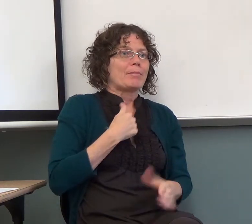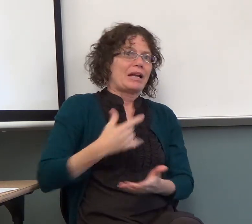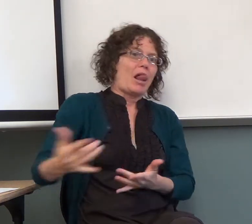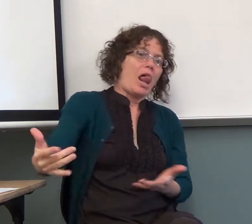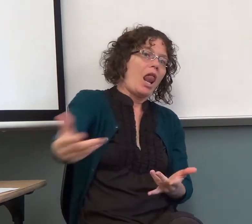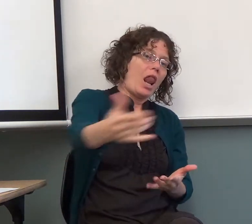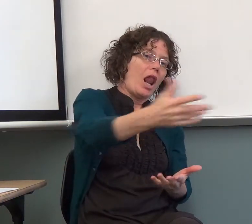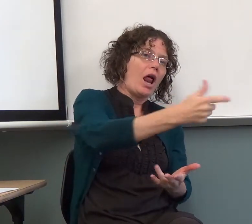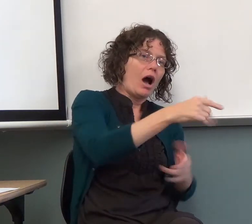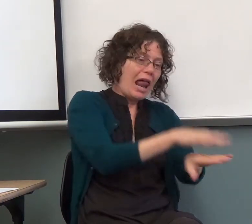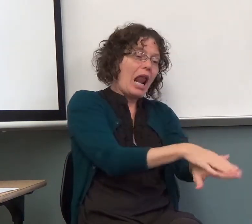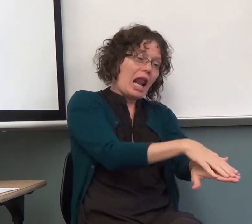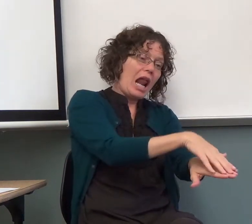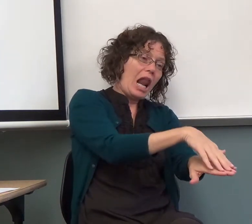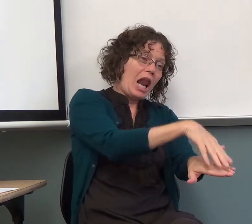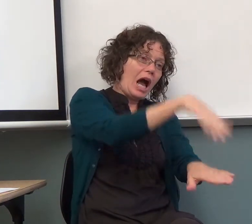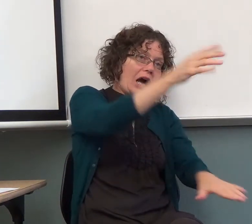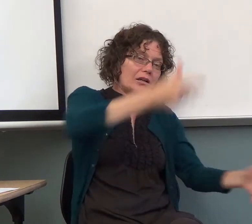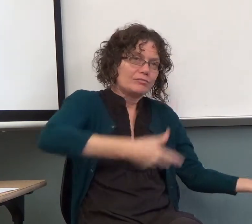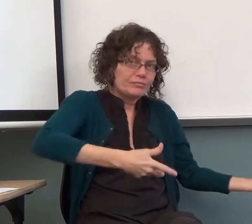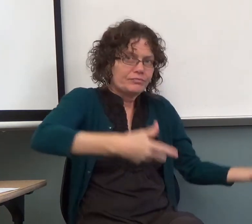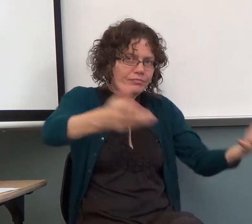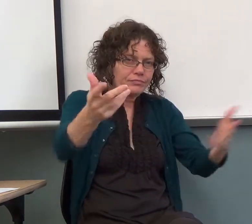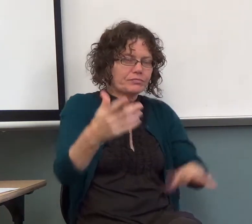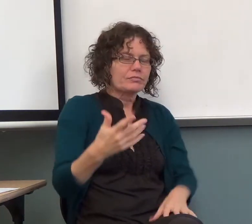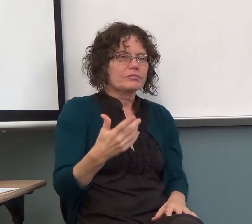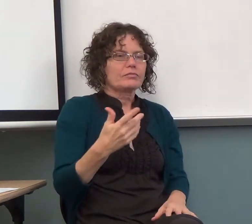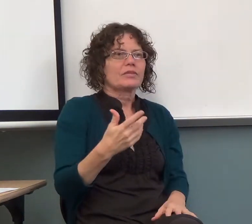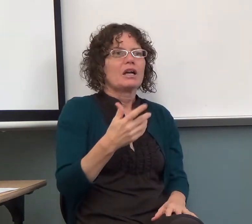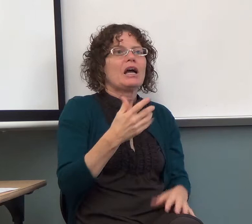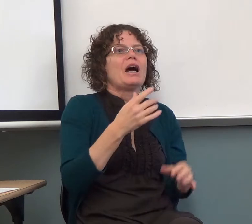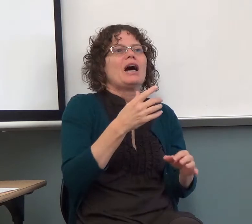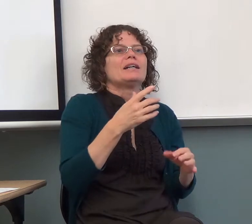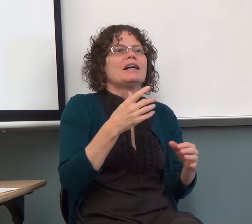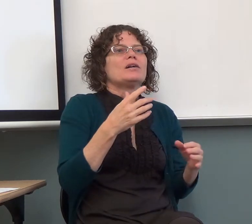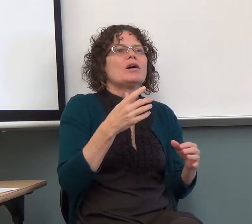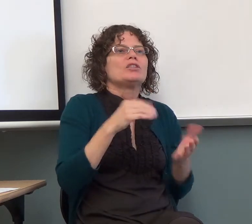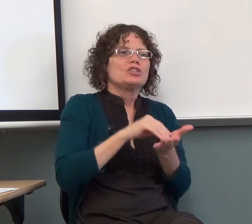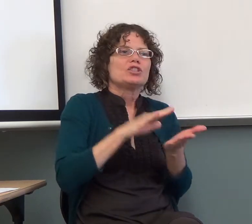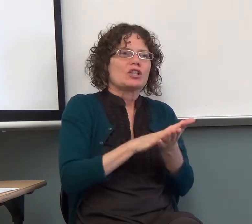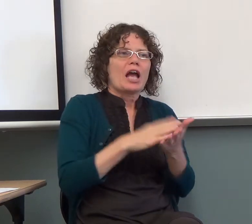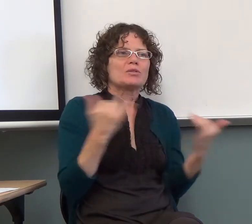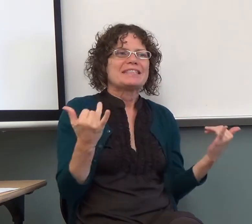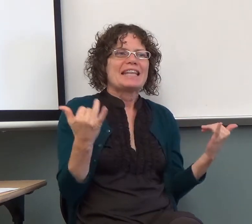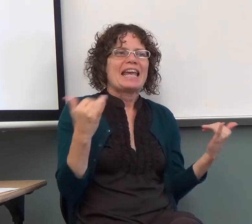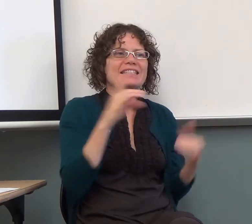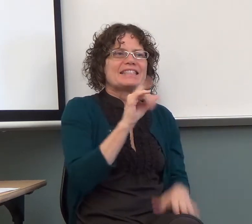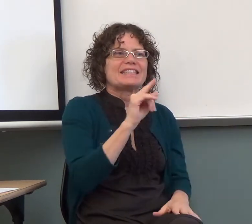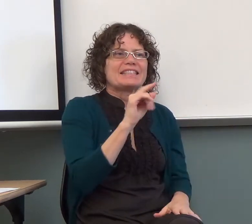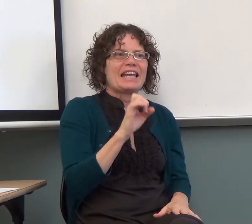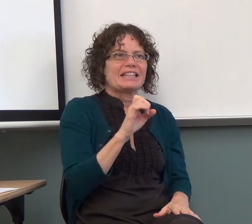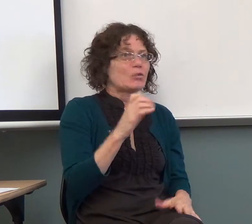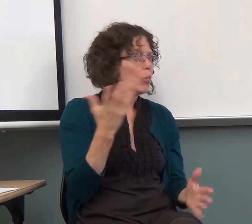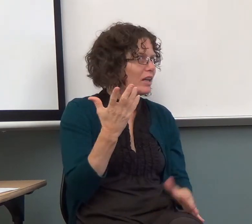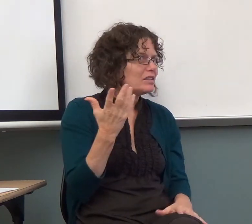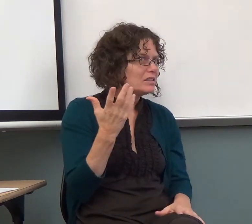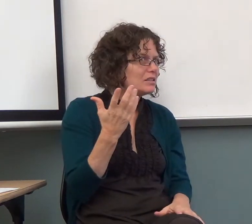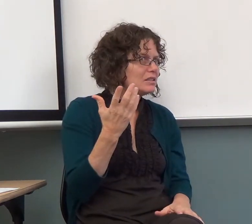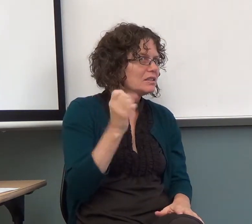On the last entry of your journal, I want you to date it today. Okay? So it's today is what day? The